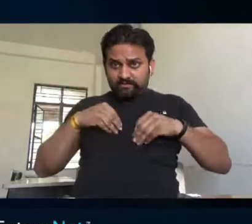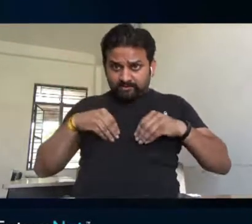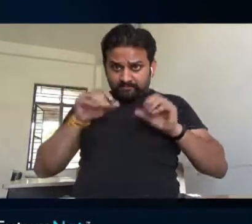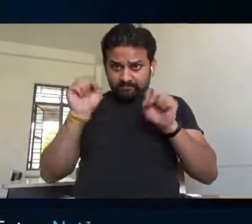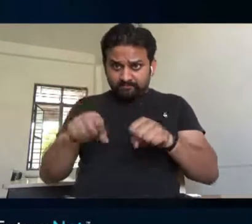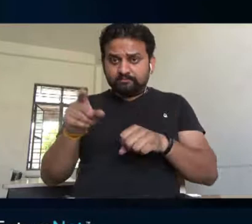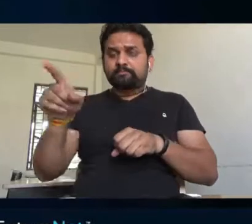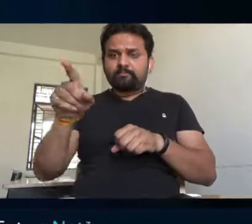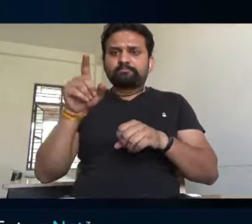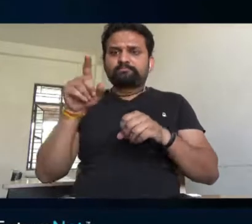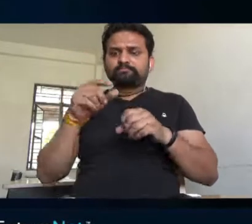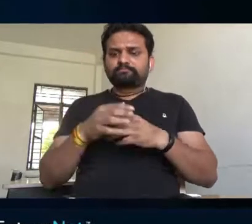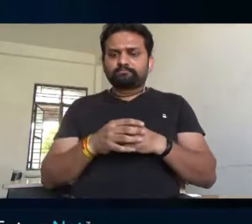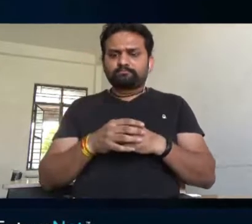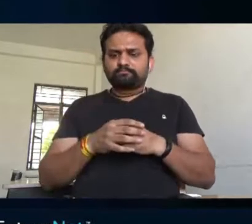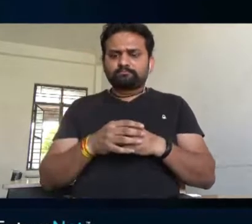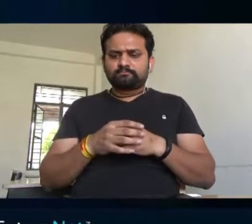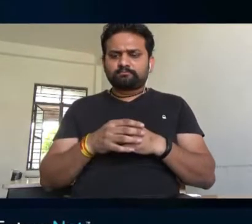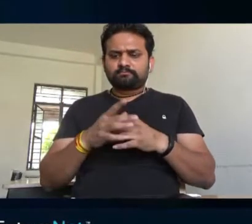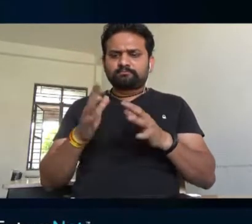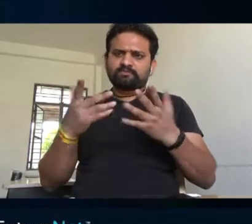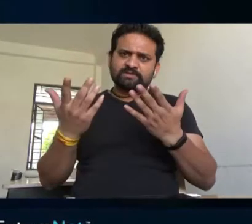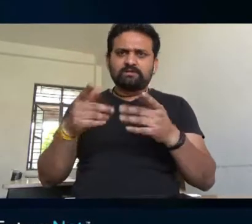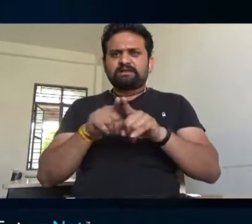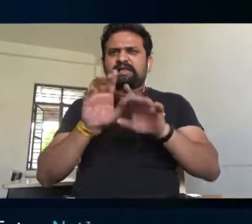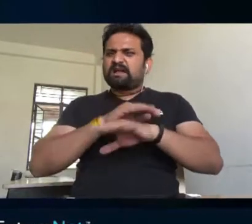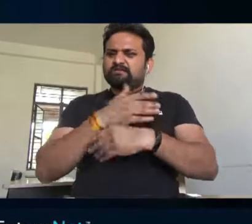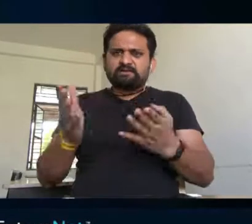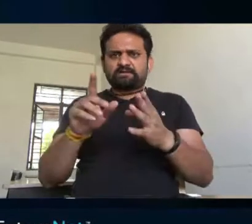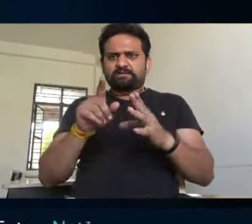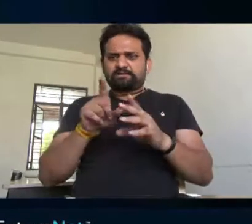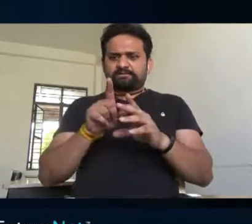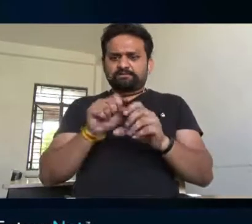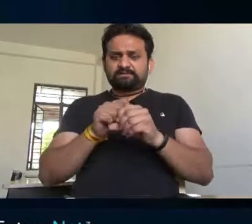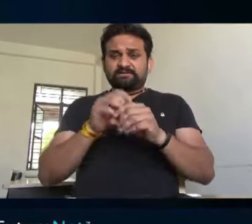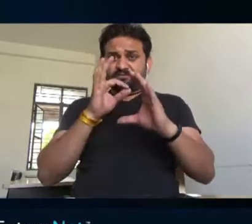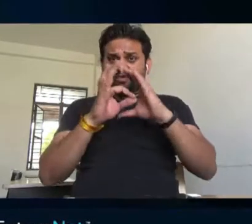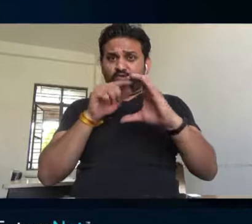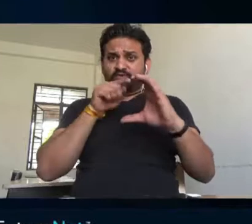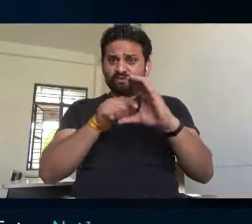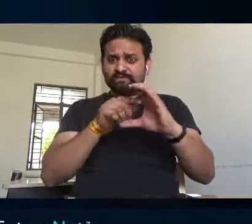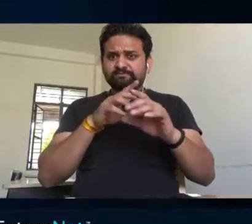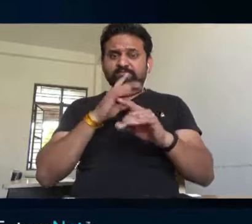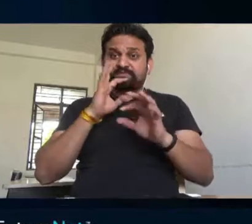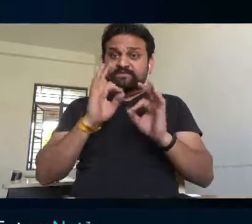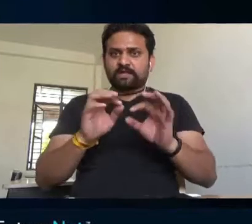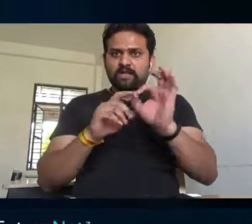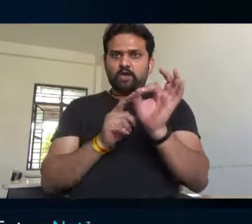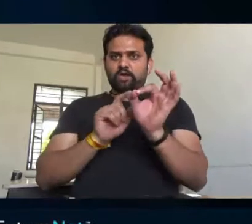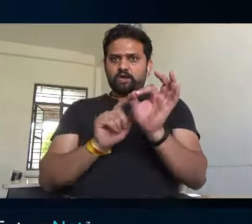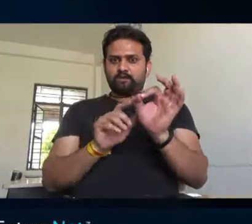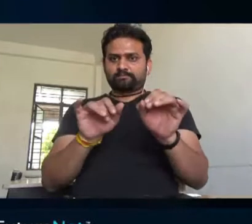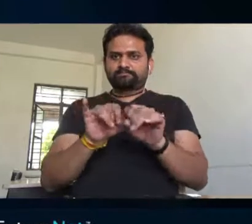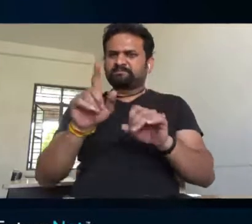sense, absolute sense. And this is the point. Speak with the people about facts and about the emotions and about